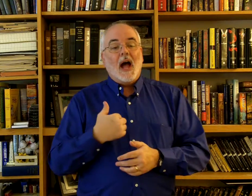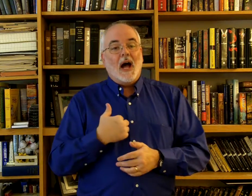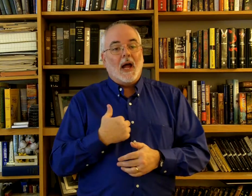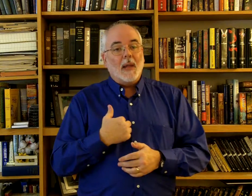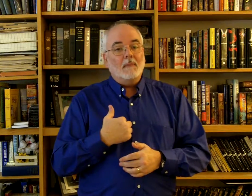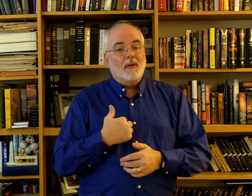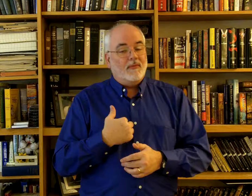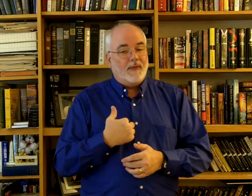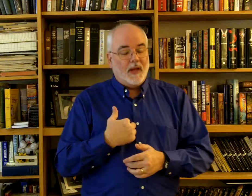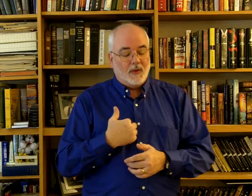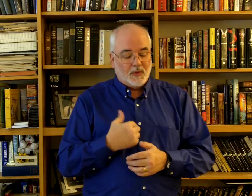I'm found.